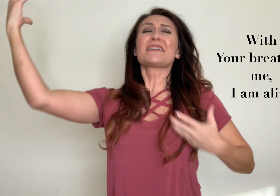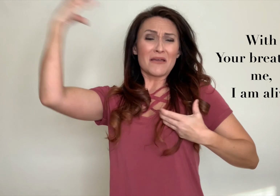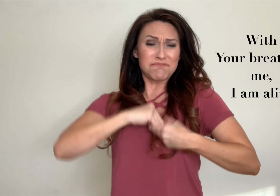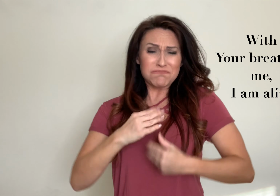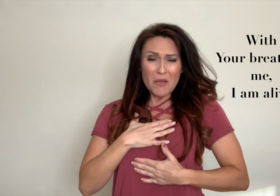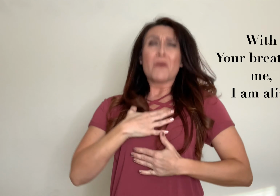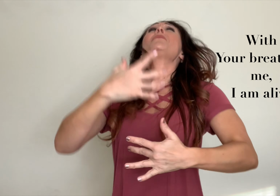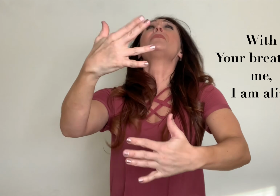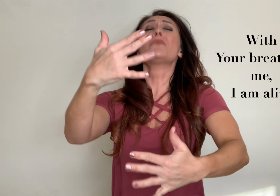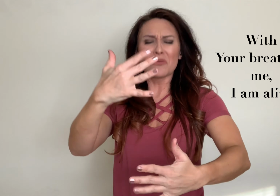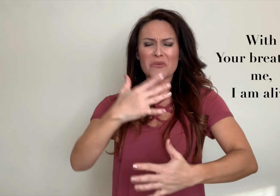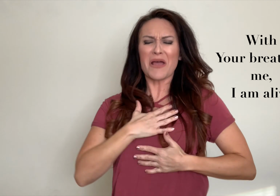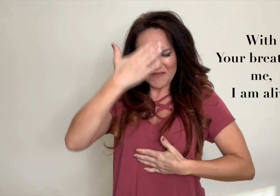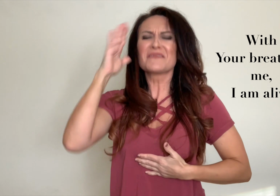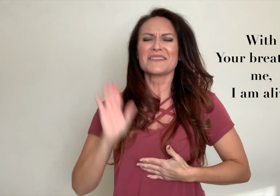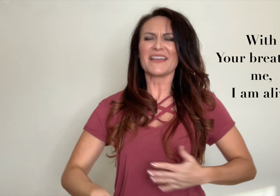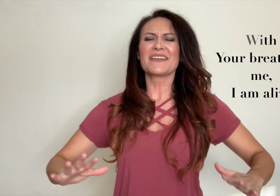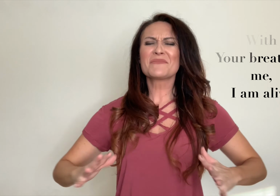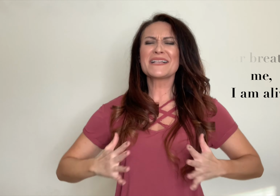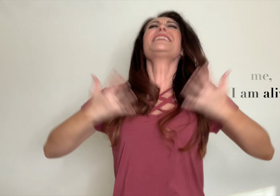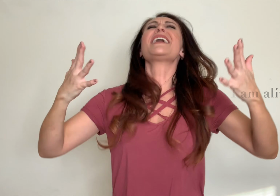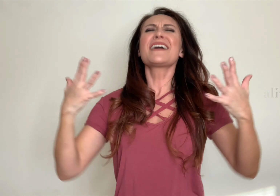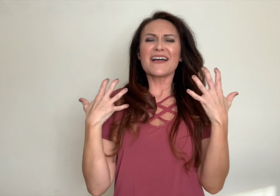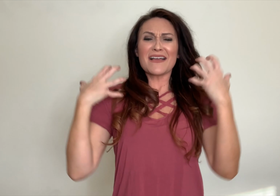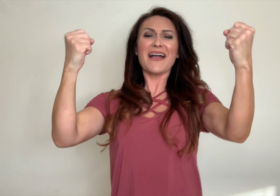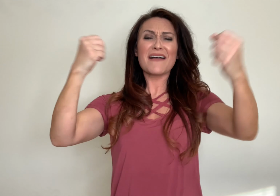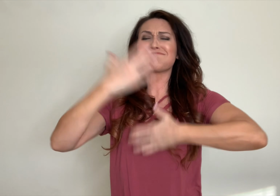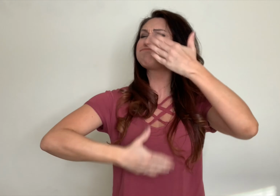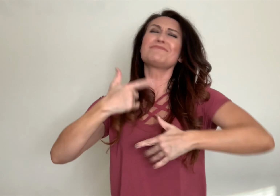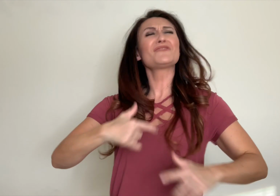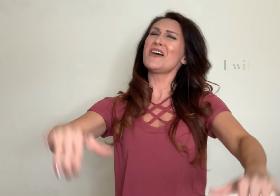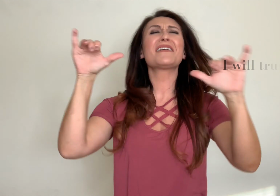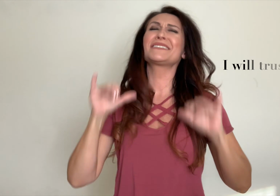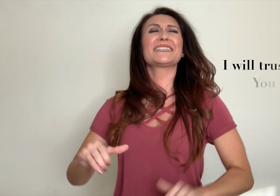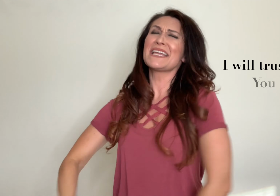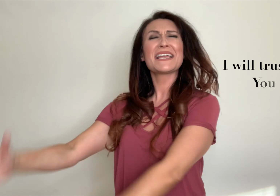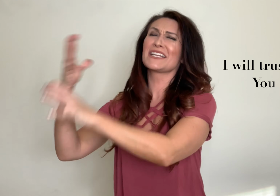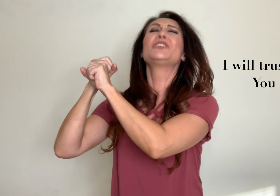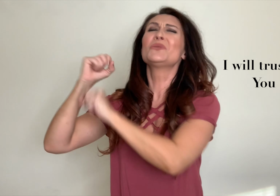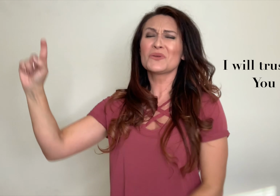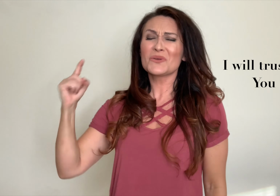in me, I am alive. I will trust in you.